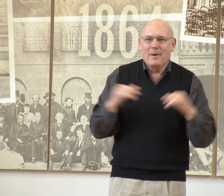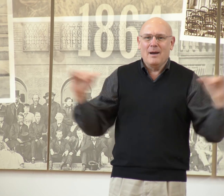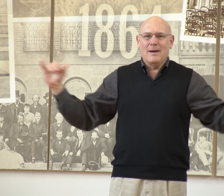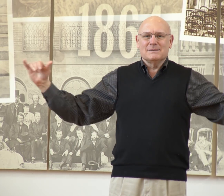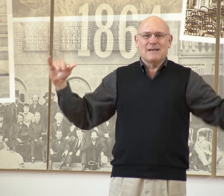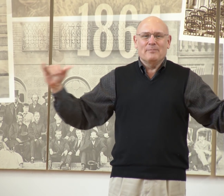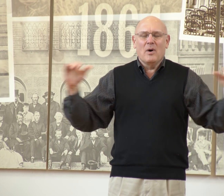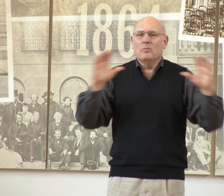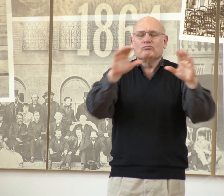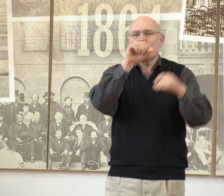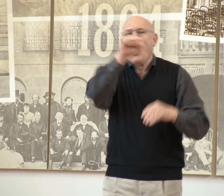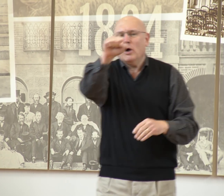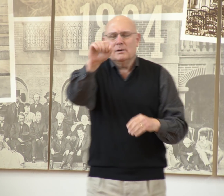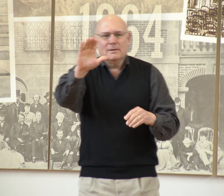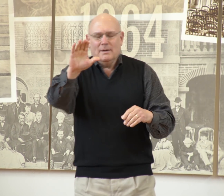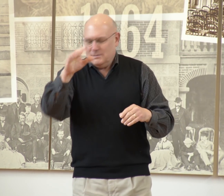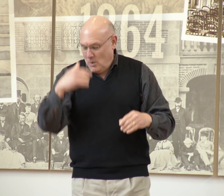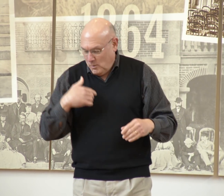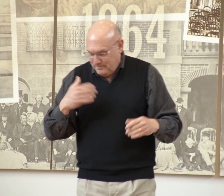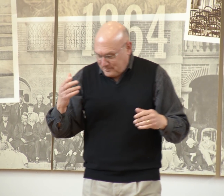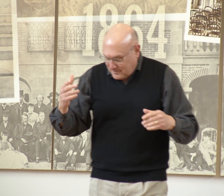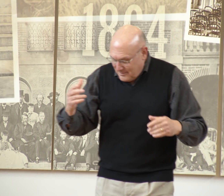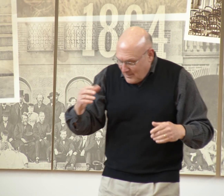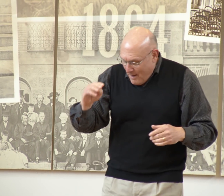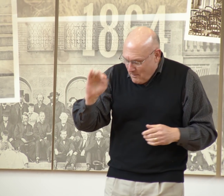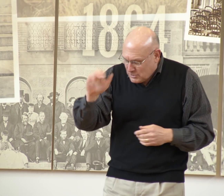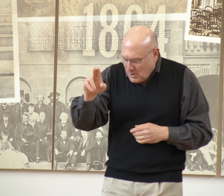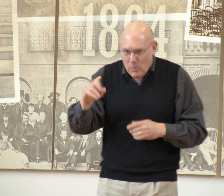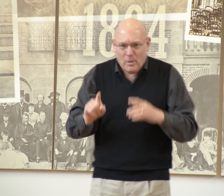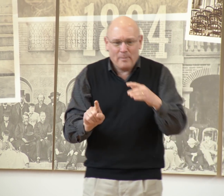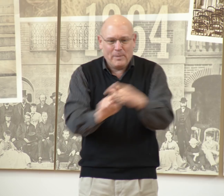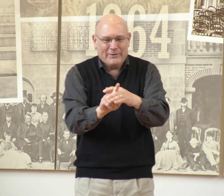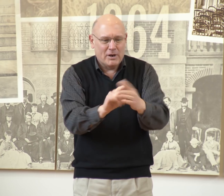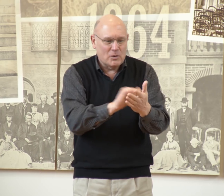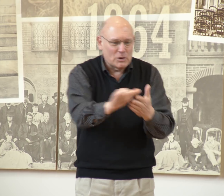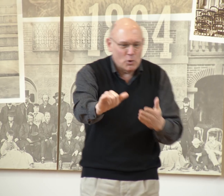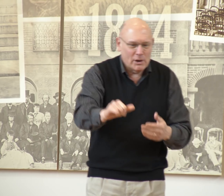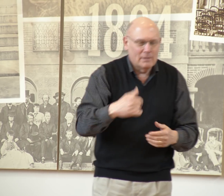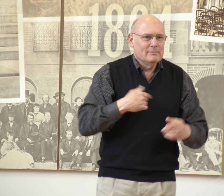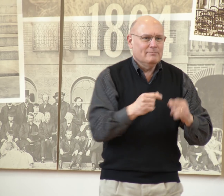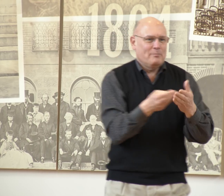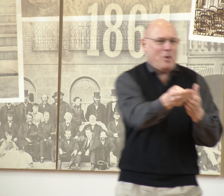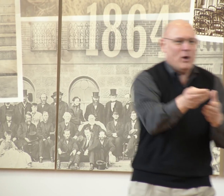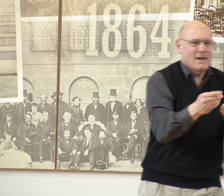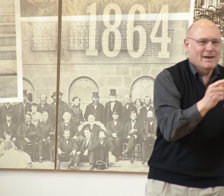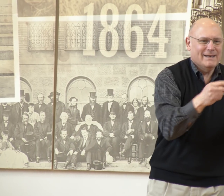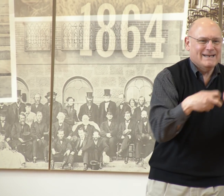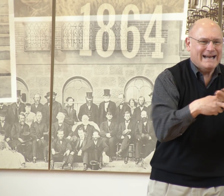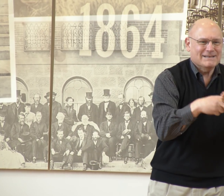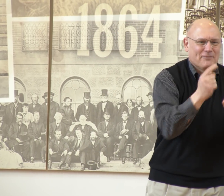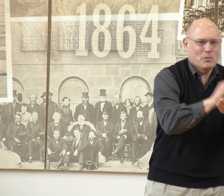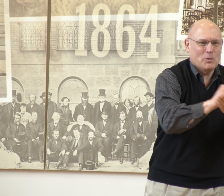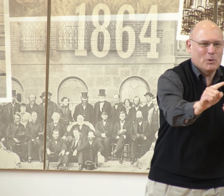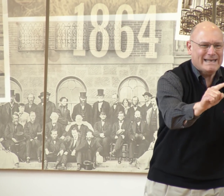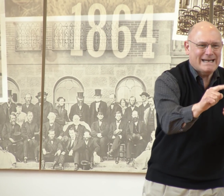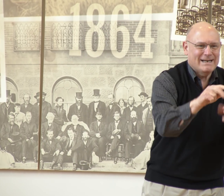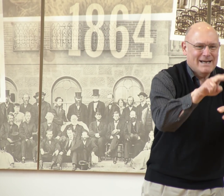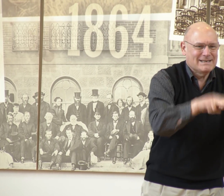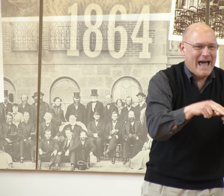at the same time. I loved it. That was it. So whenever Marceau appeared in New York City, I'd buy tickets